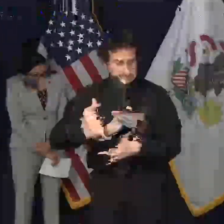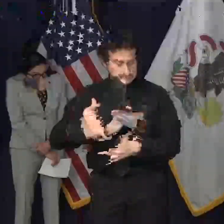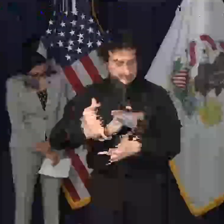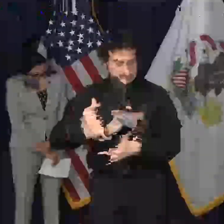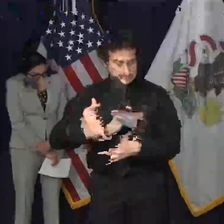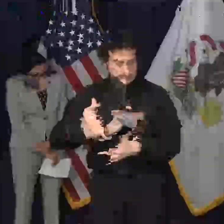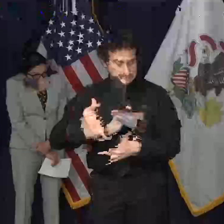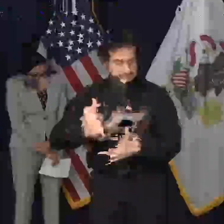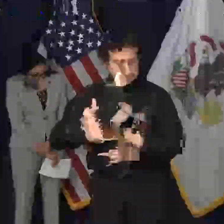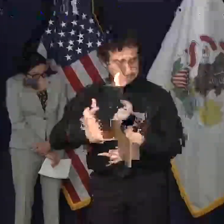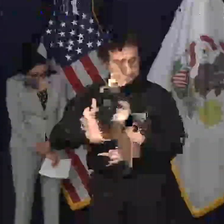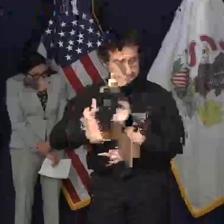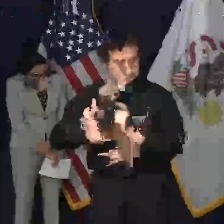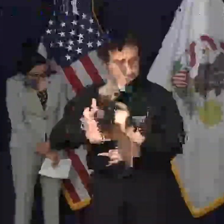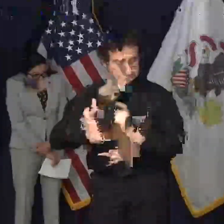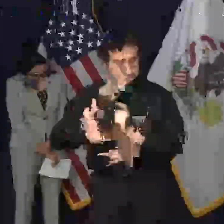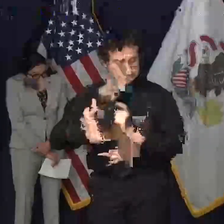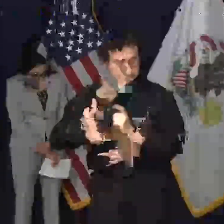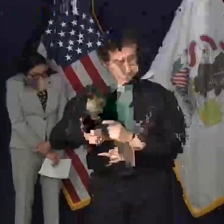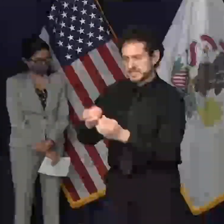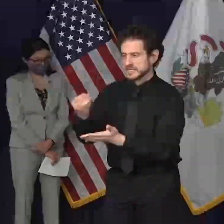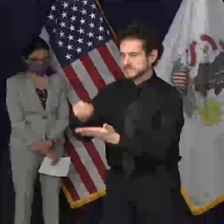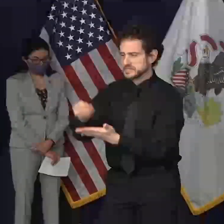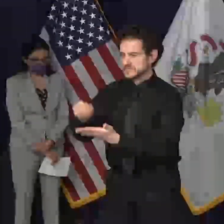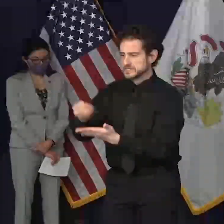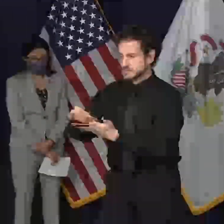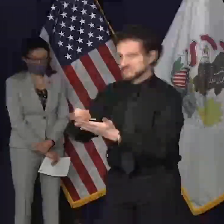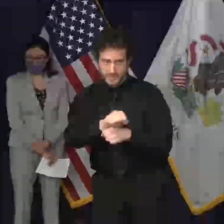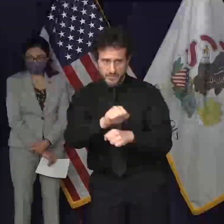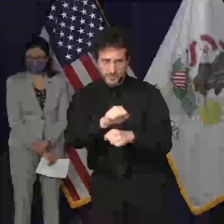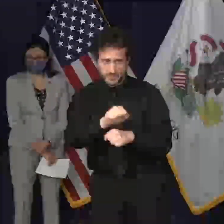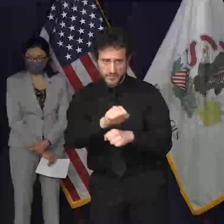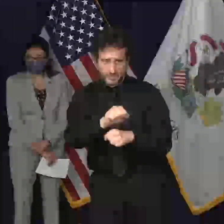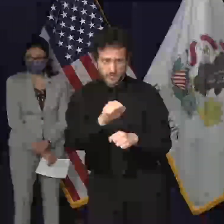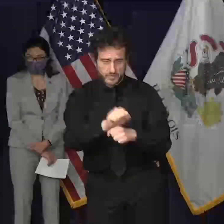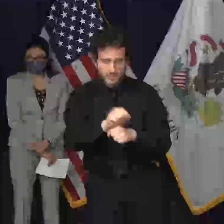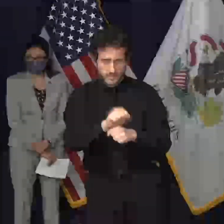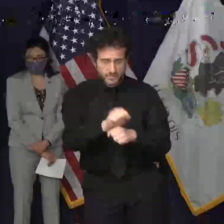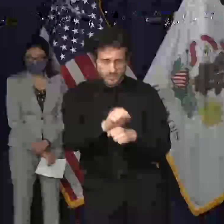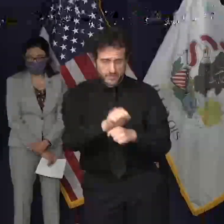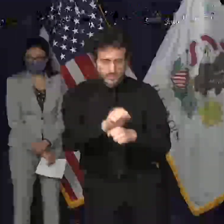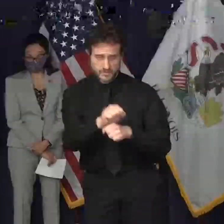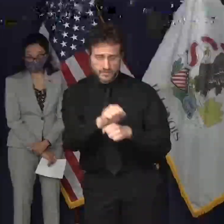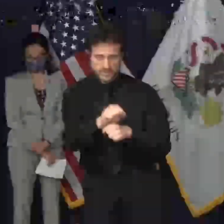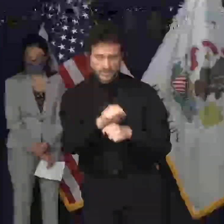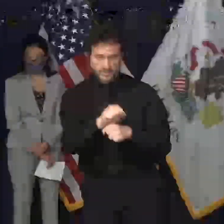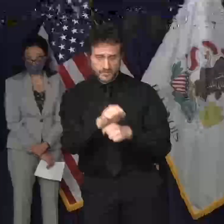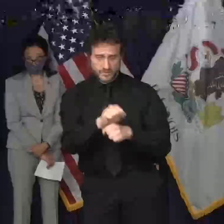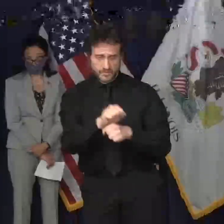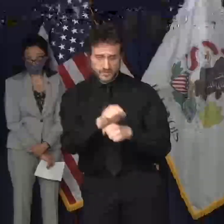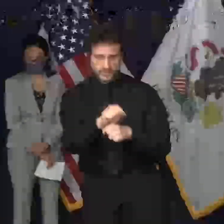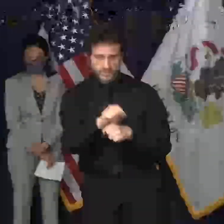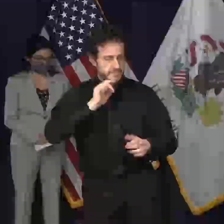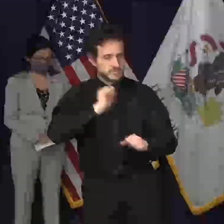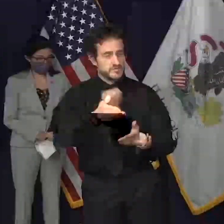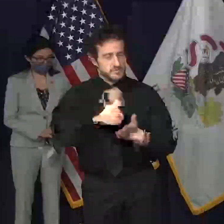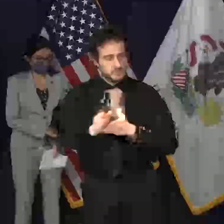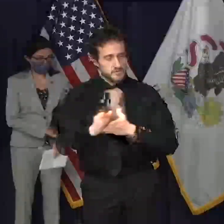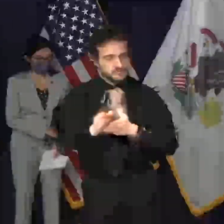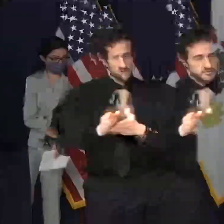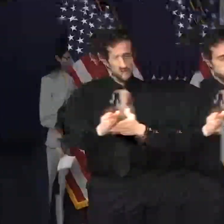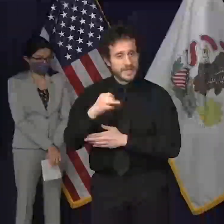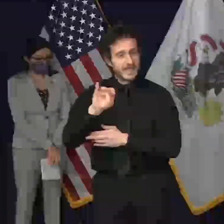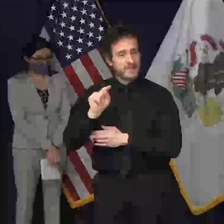that already does this kind of work. We have people who have signed up for to be volunteers through Illinois Help. So we are going